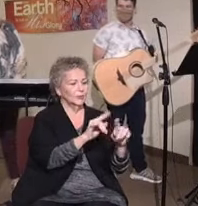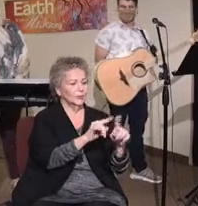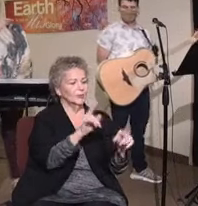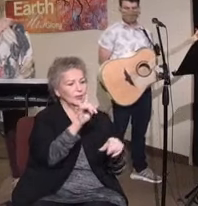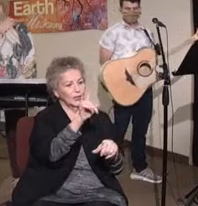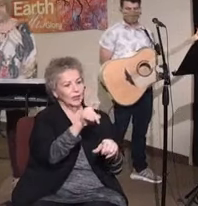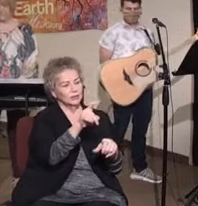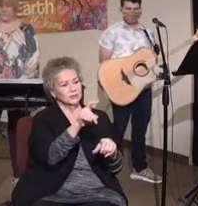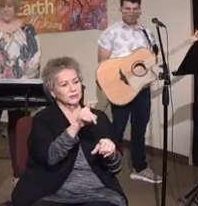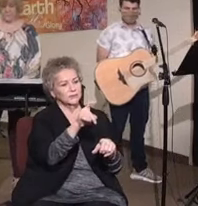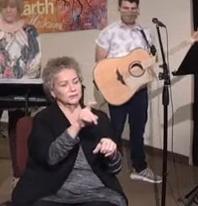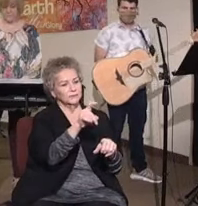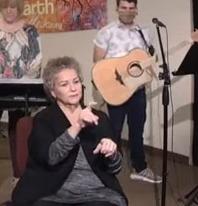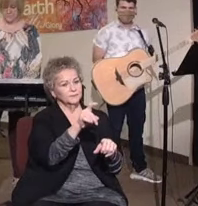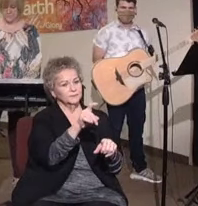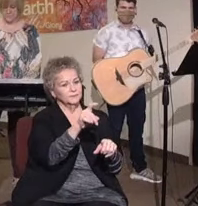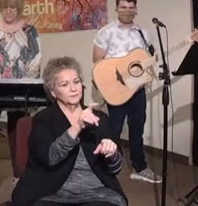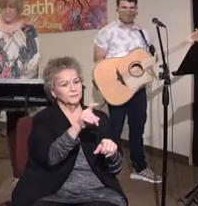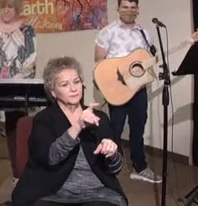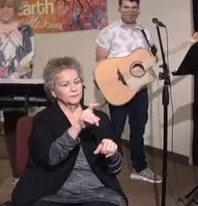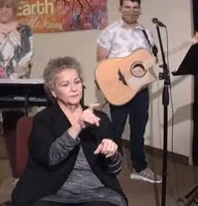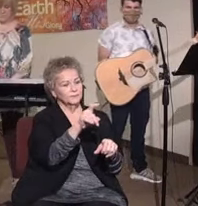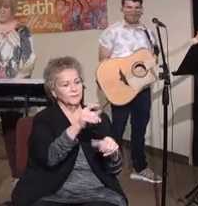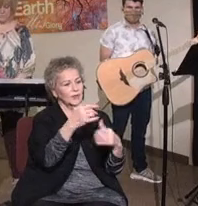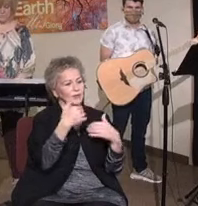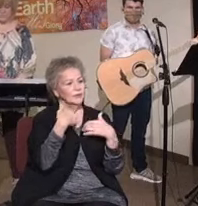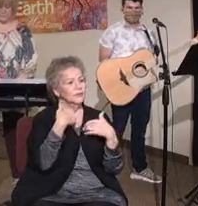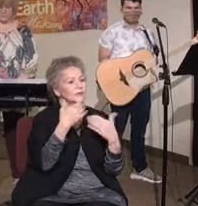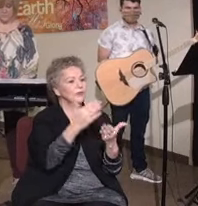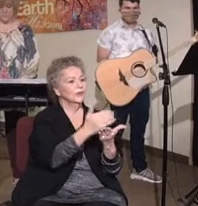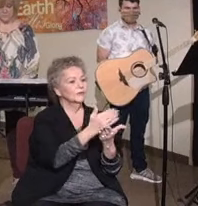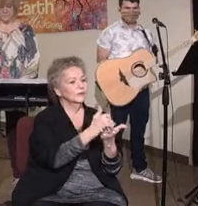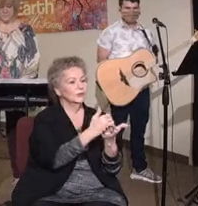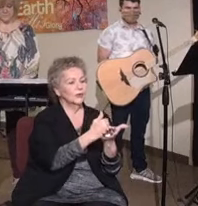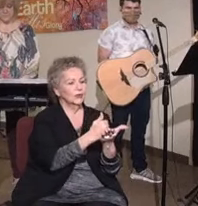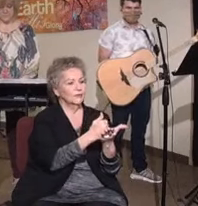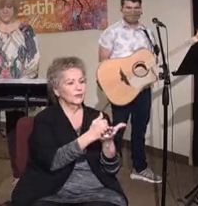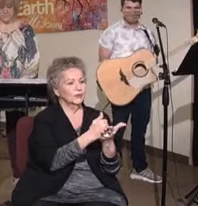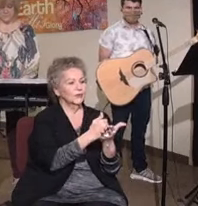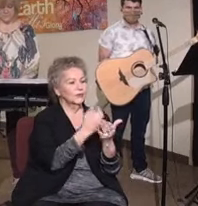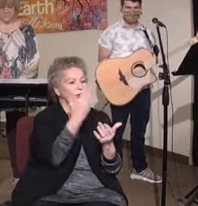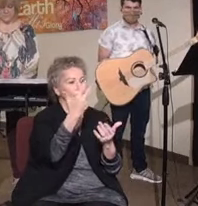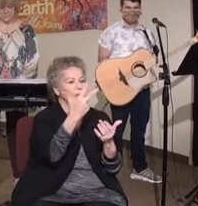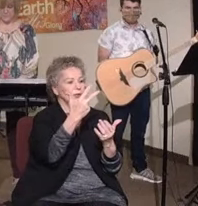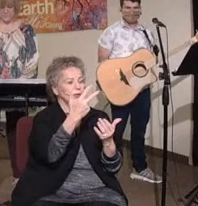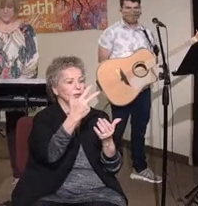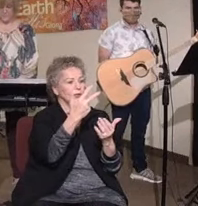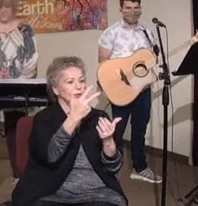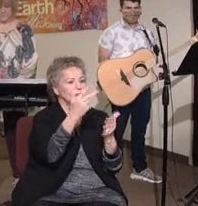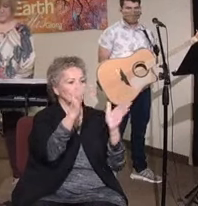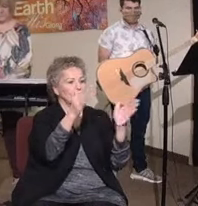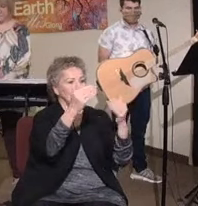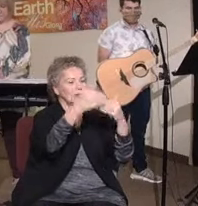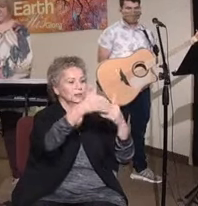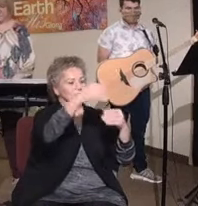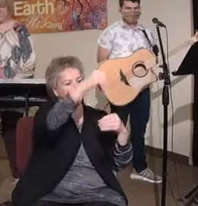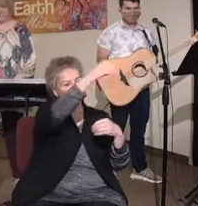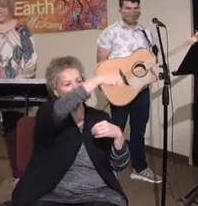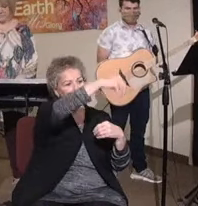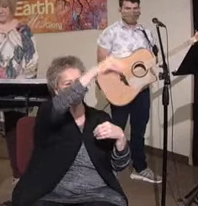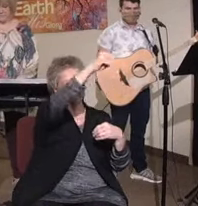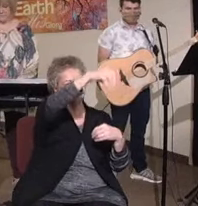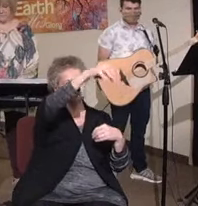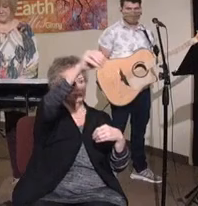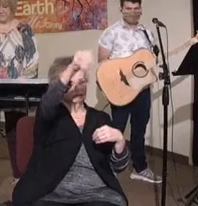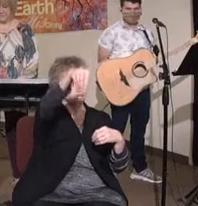you have an offering, we have 3 drop boxes in the lobby area where you can drop